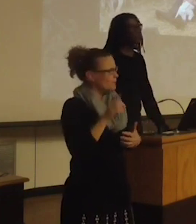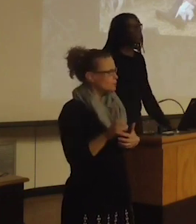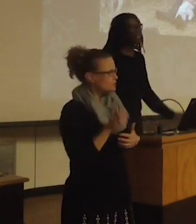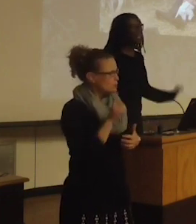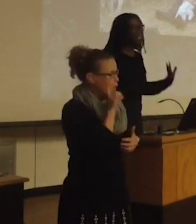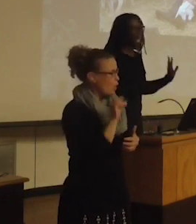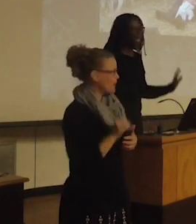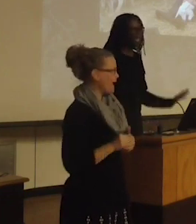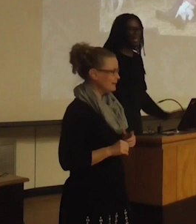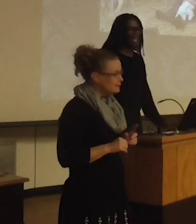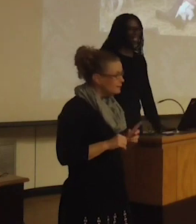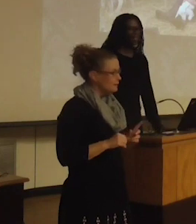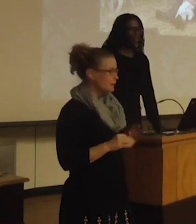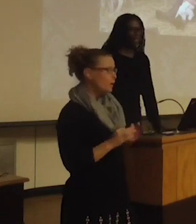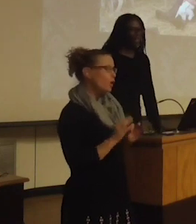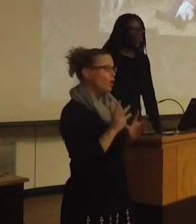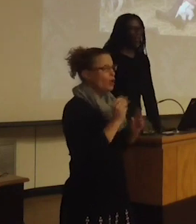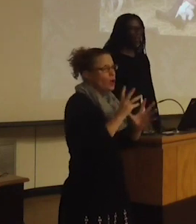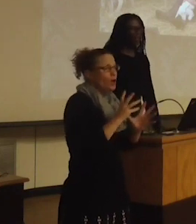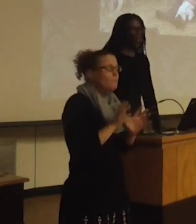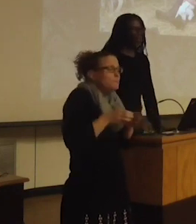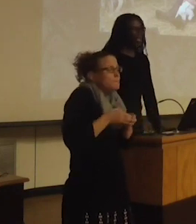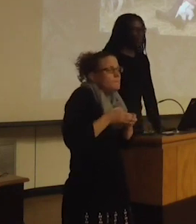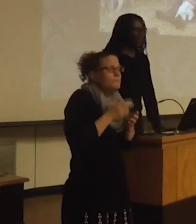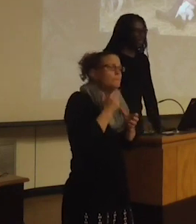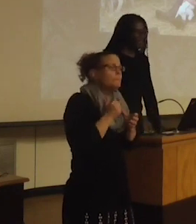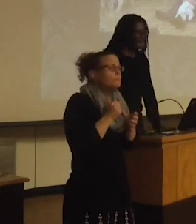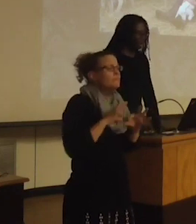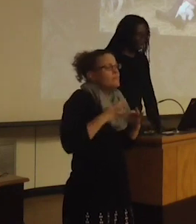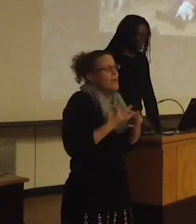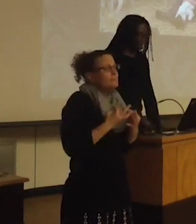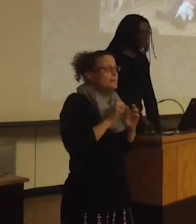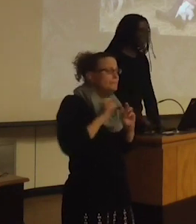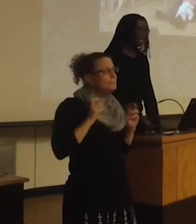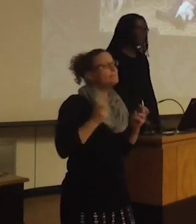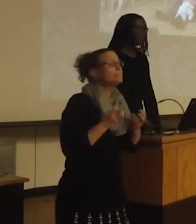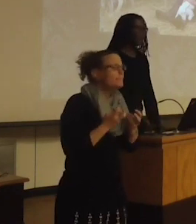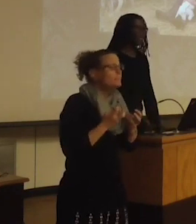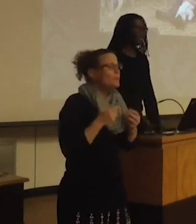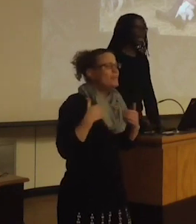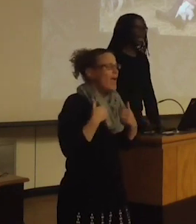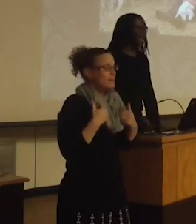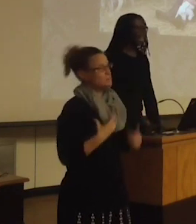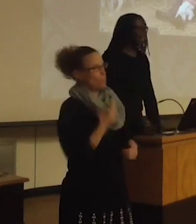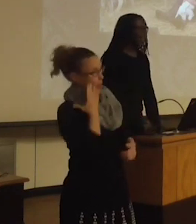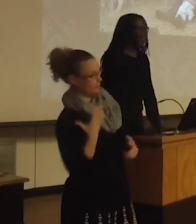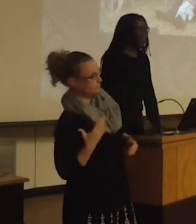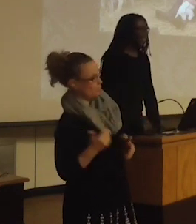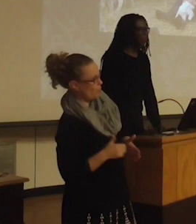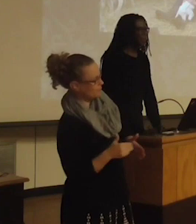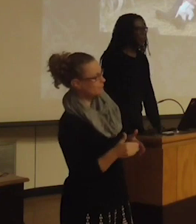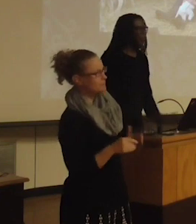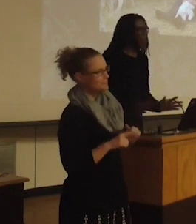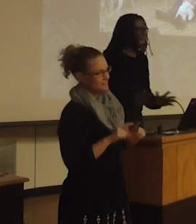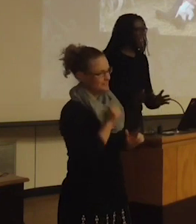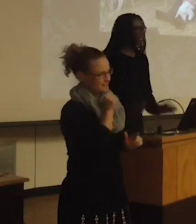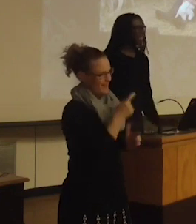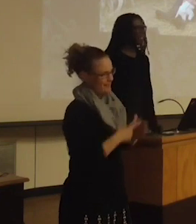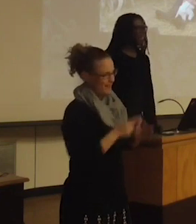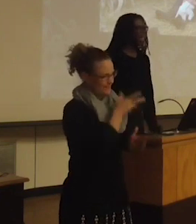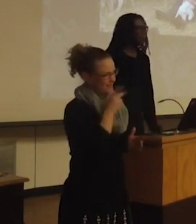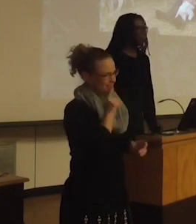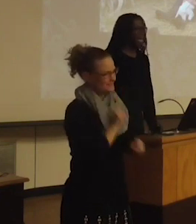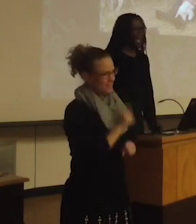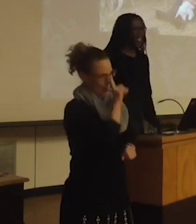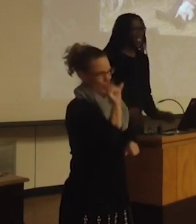American farmer looks like this idealized nuclear family unit that is oftentimes white. Not at all what farms